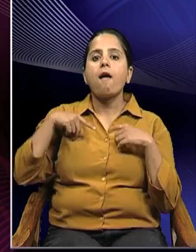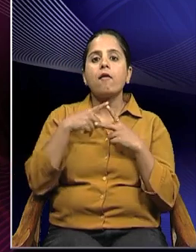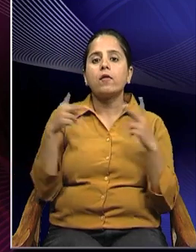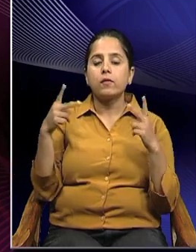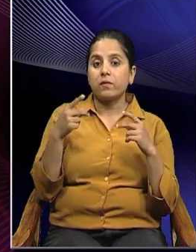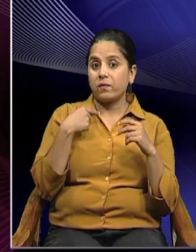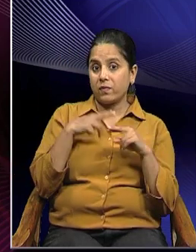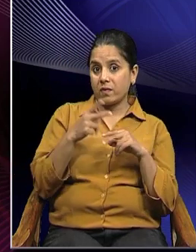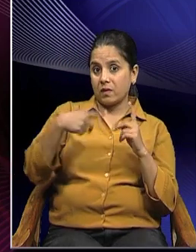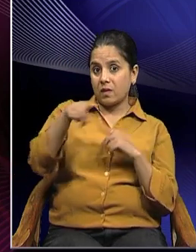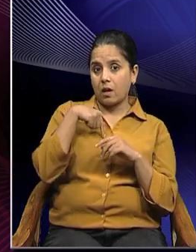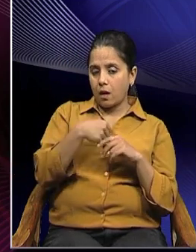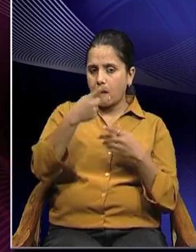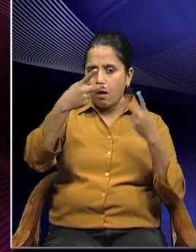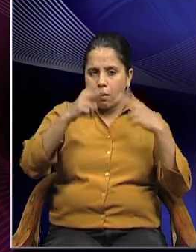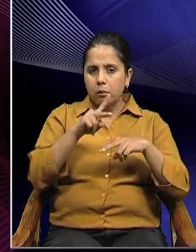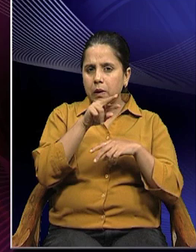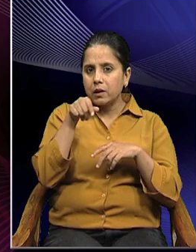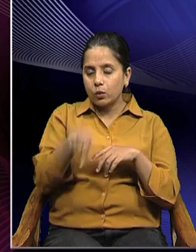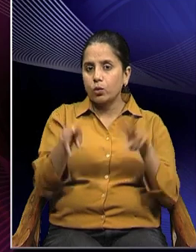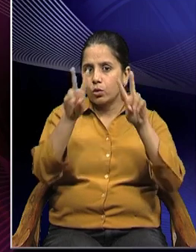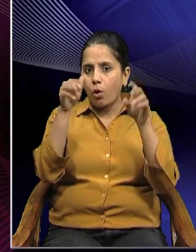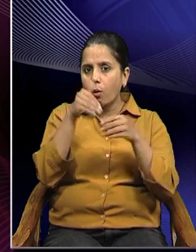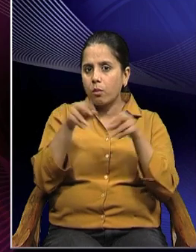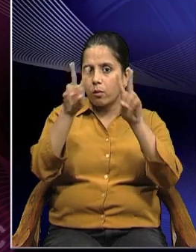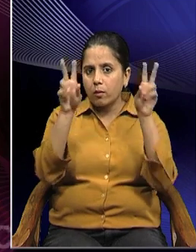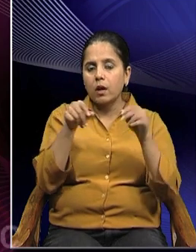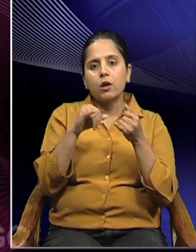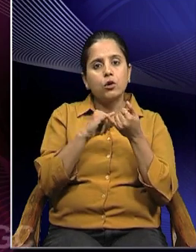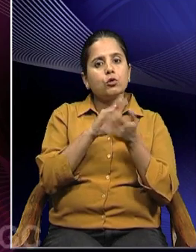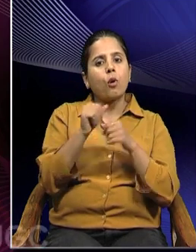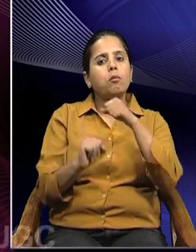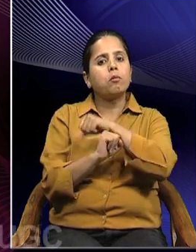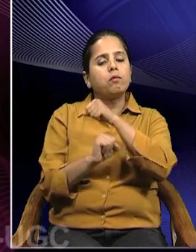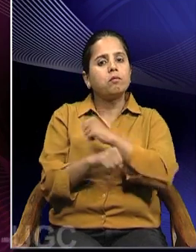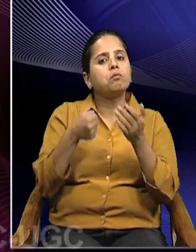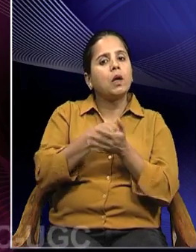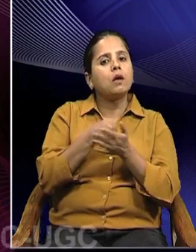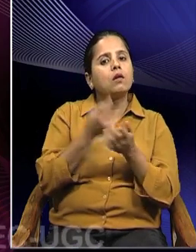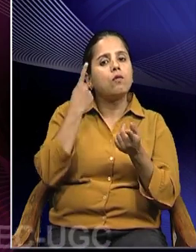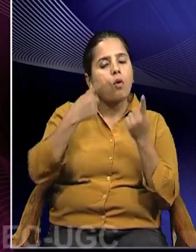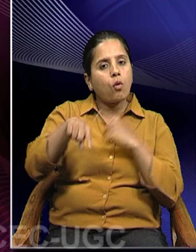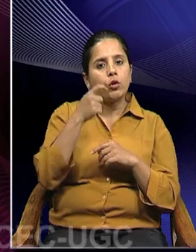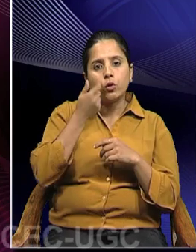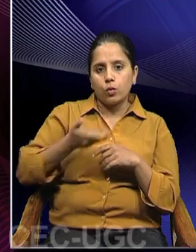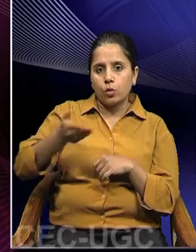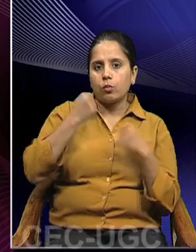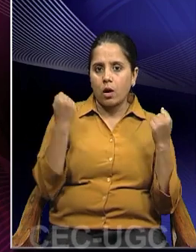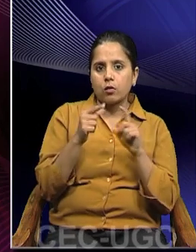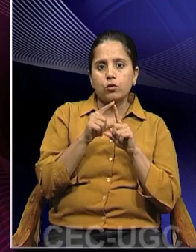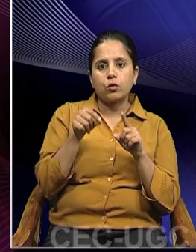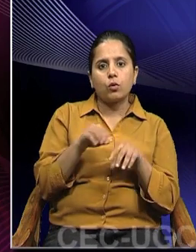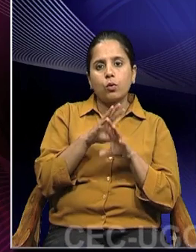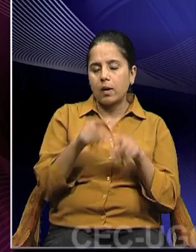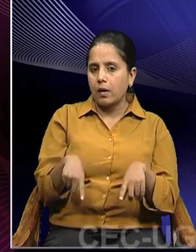when we are going to interpret it in today's context, this shloka offers us a foundational basis for human actions in various spheres